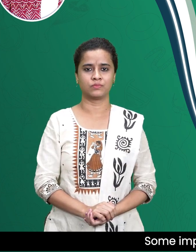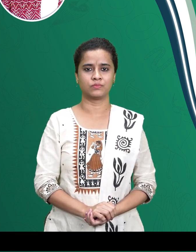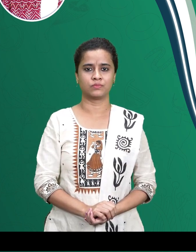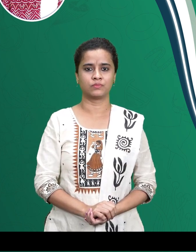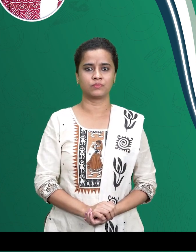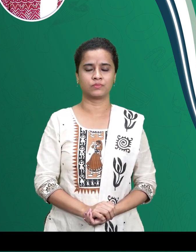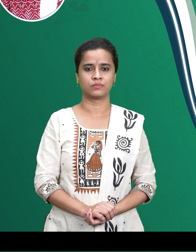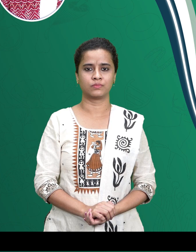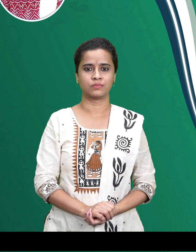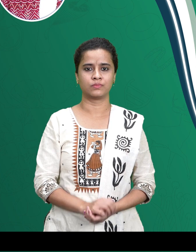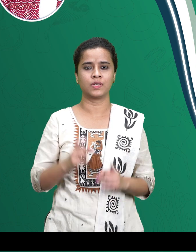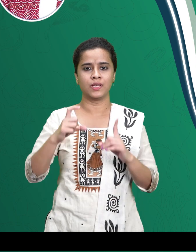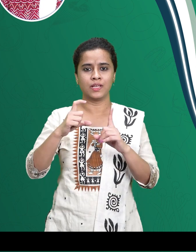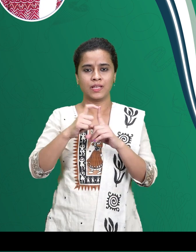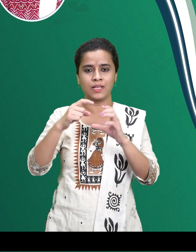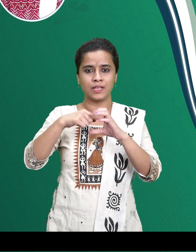Dengu.